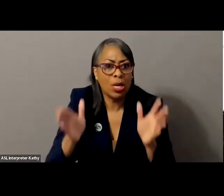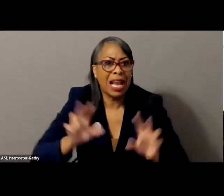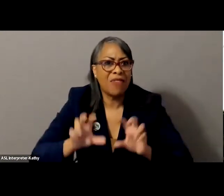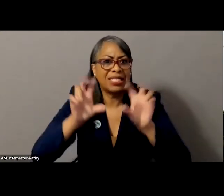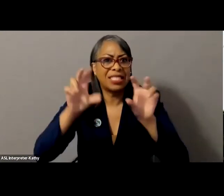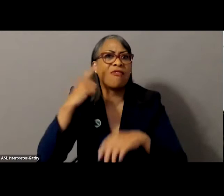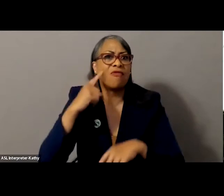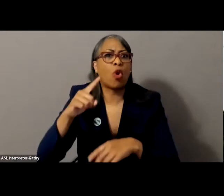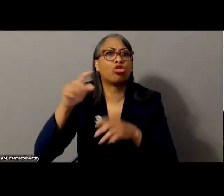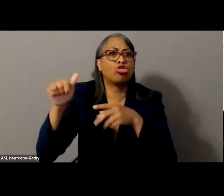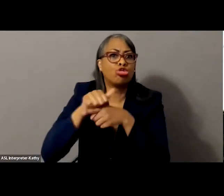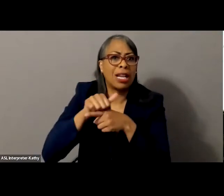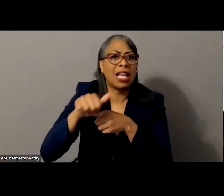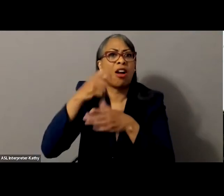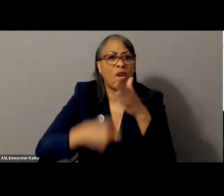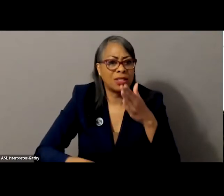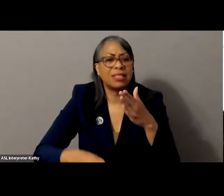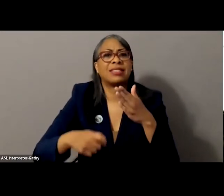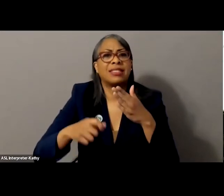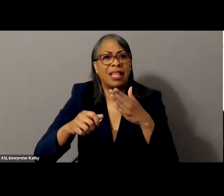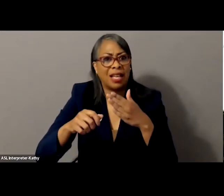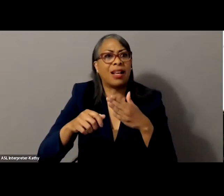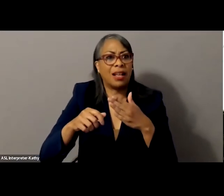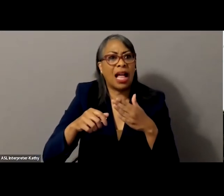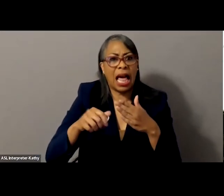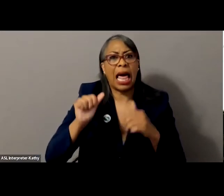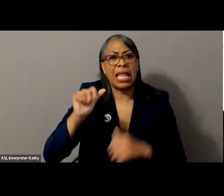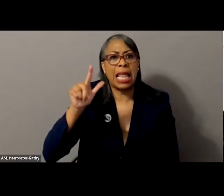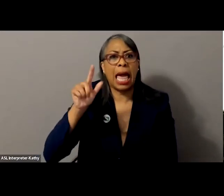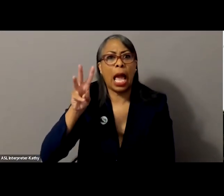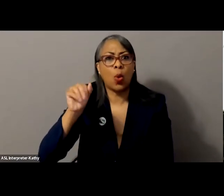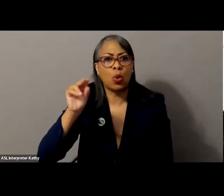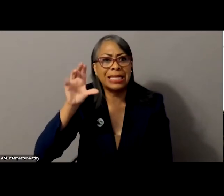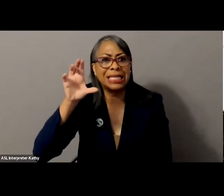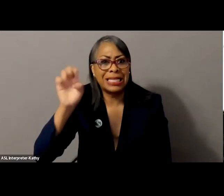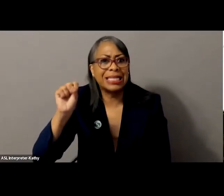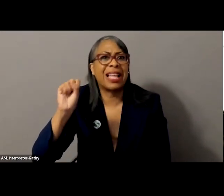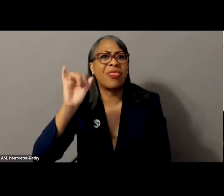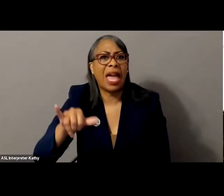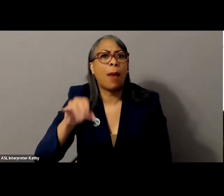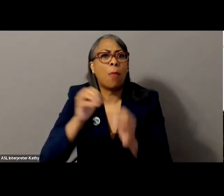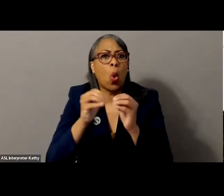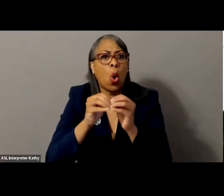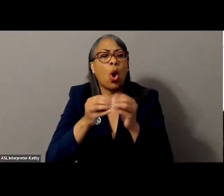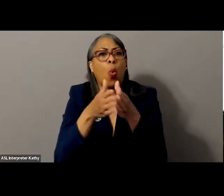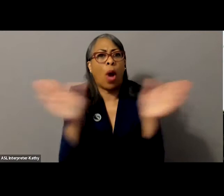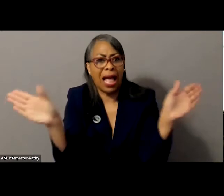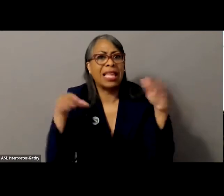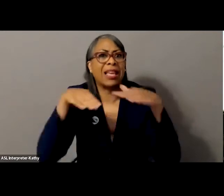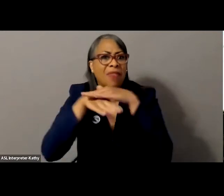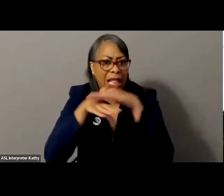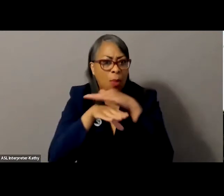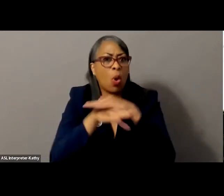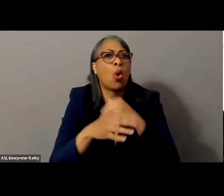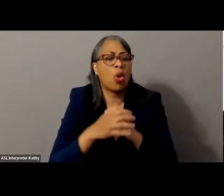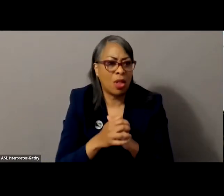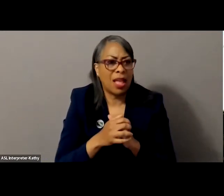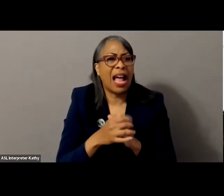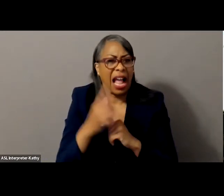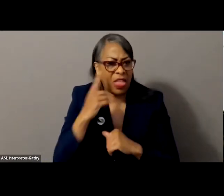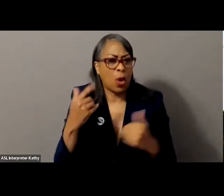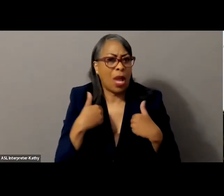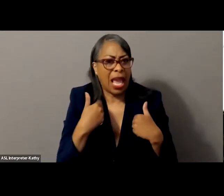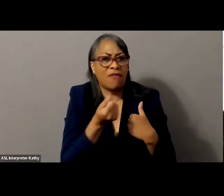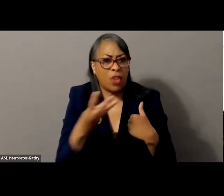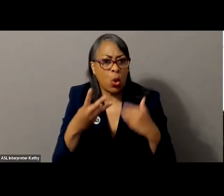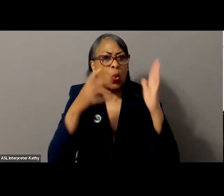and cost analysis work as part of the IES grants program that has been made more widely available to researchers to include. So I think we have examples of